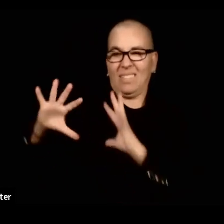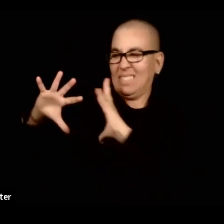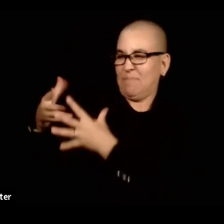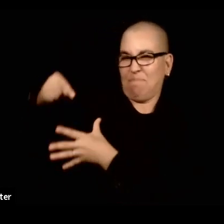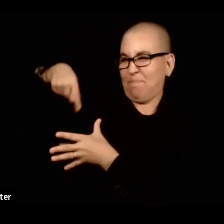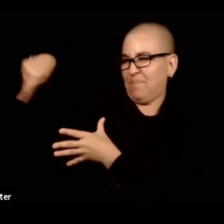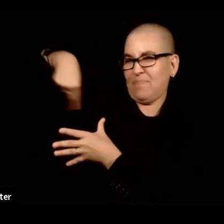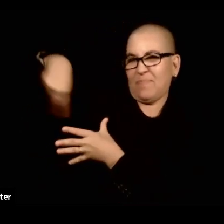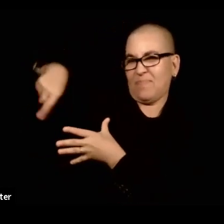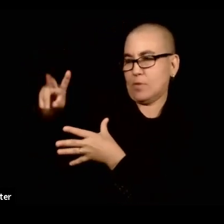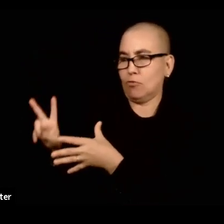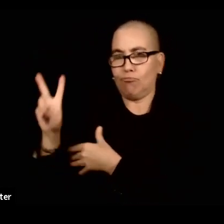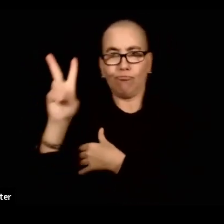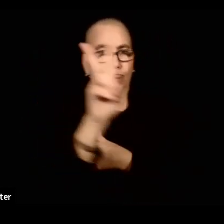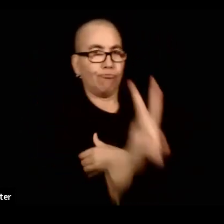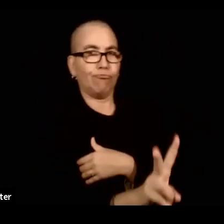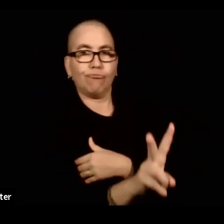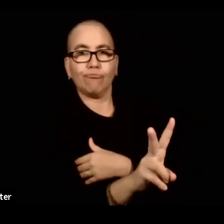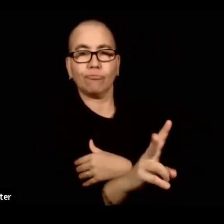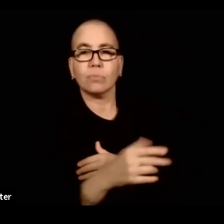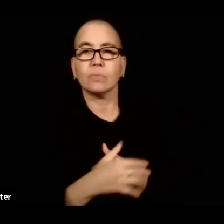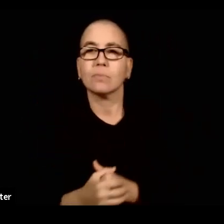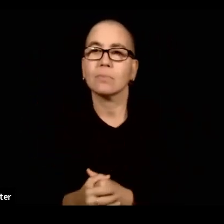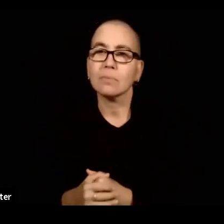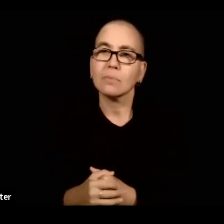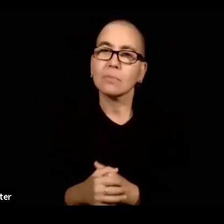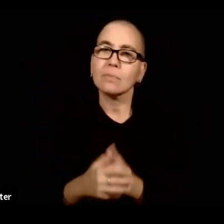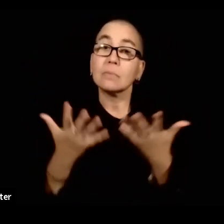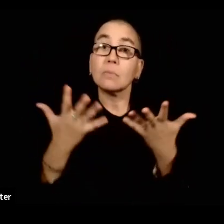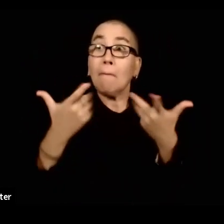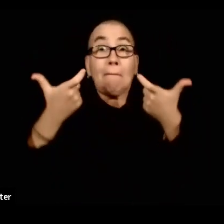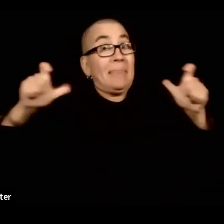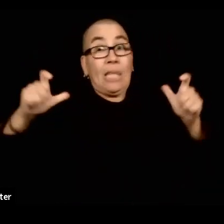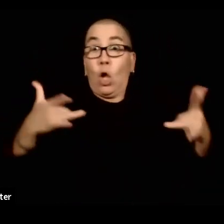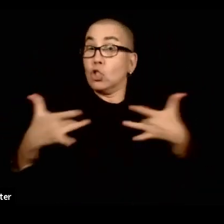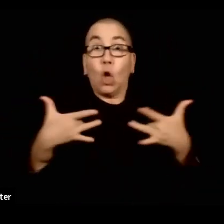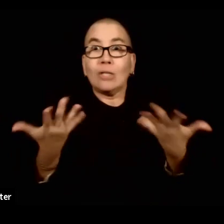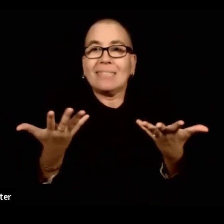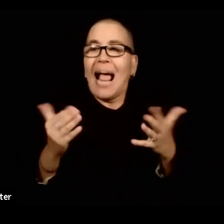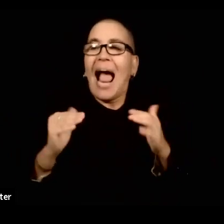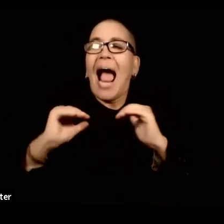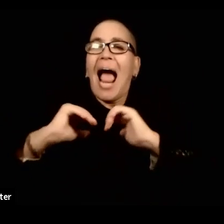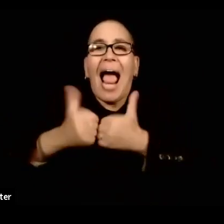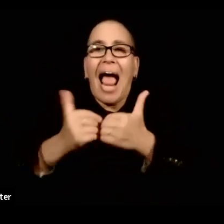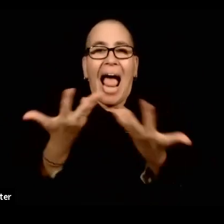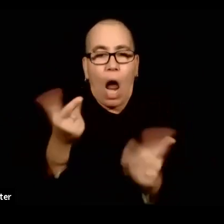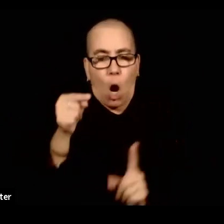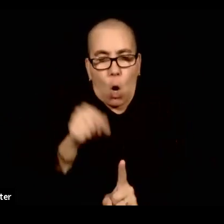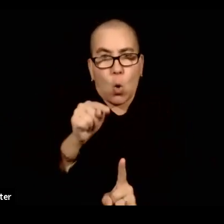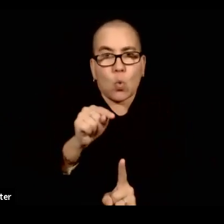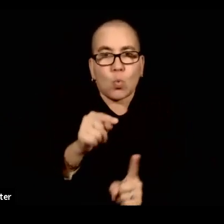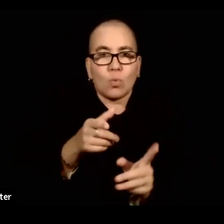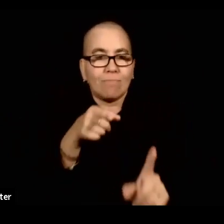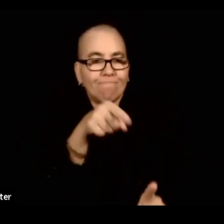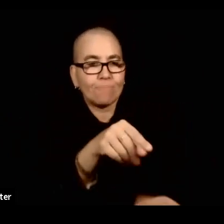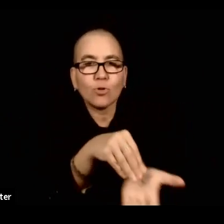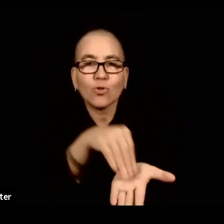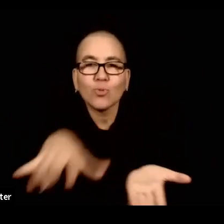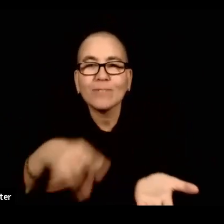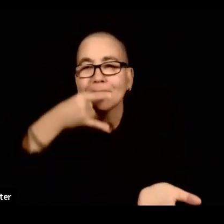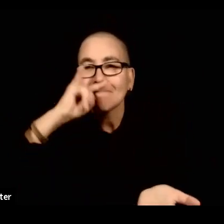how we can allow students to participate in sports in the safest manner possible.